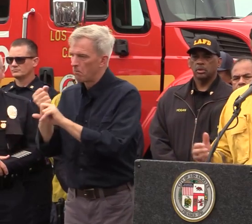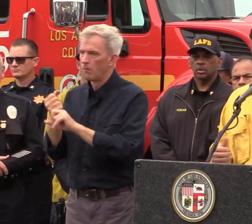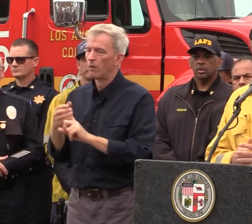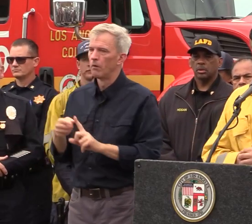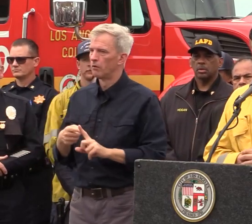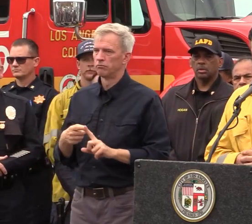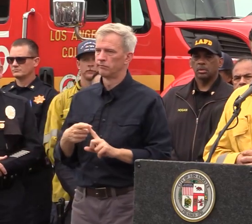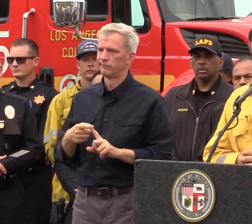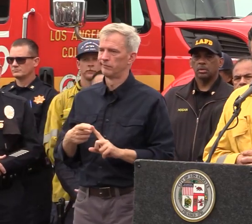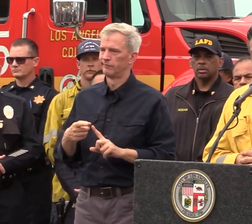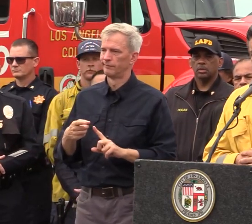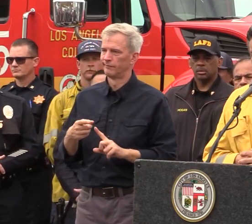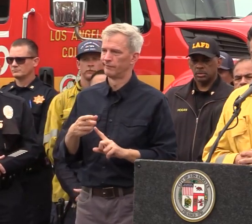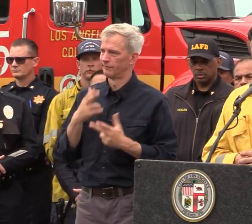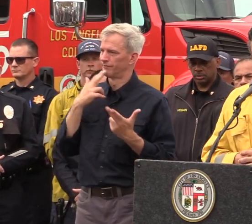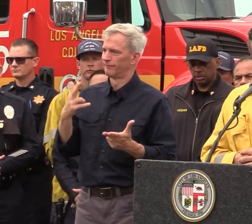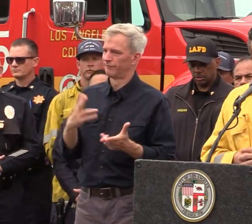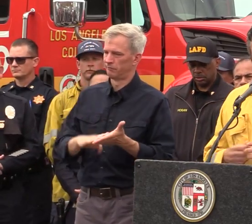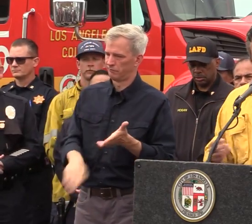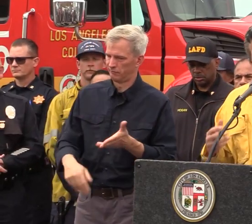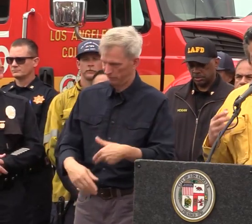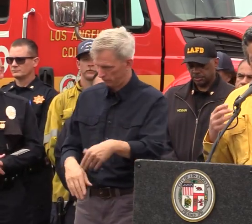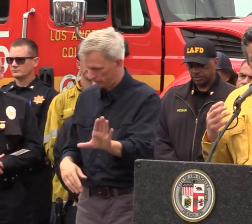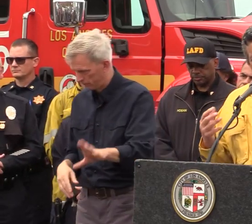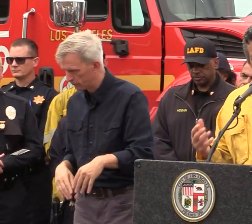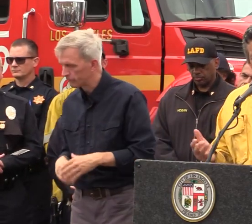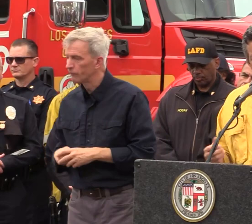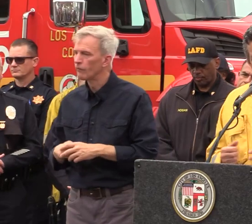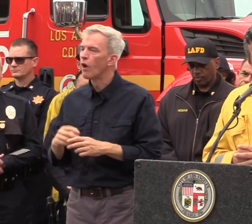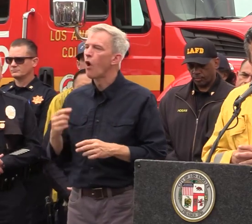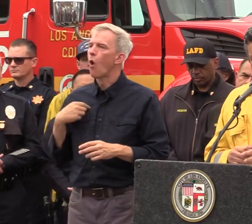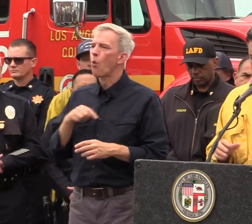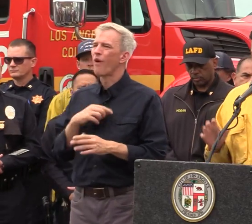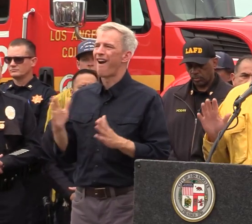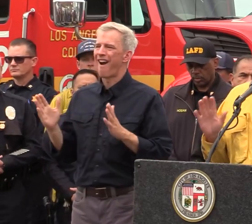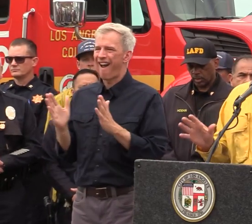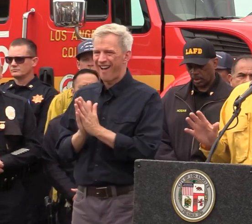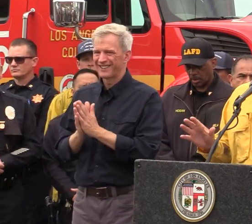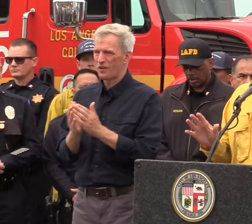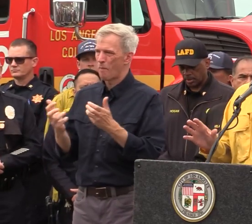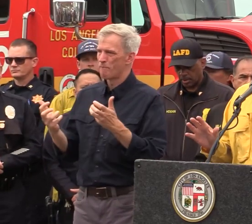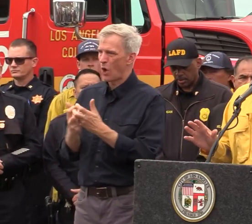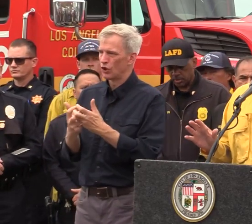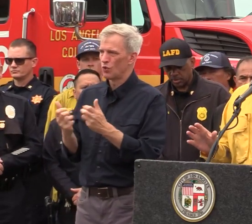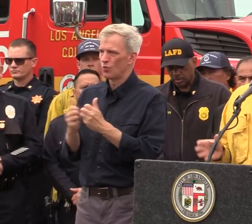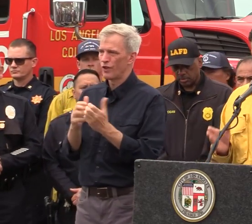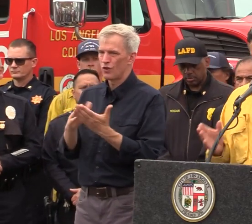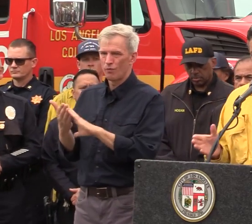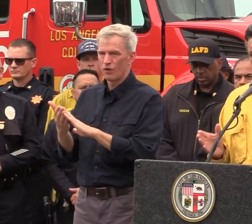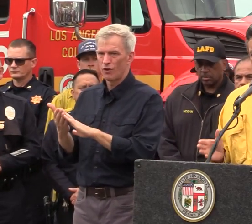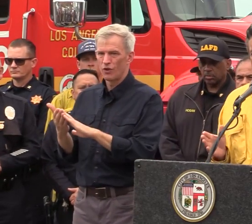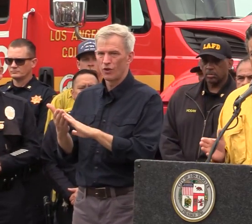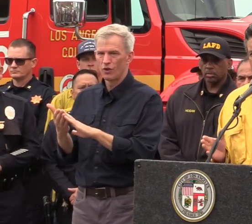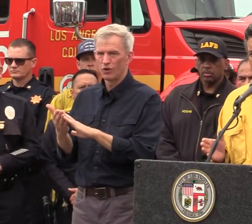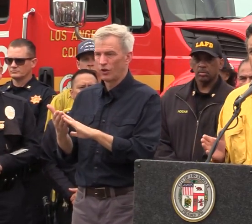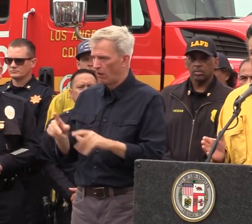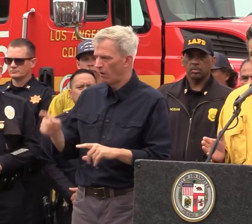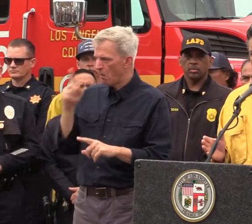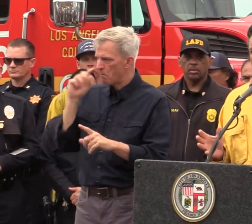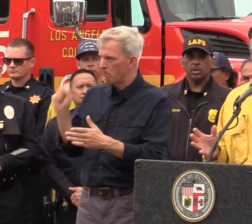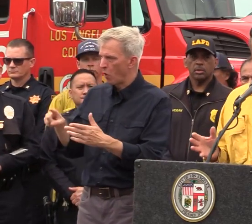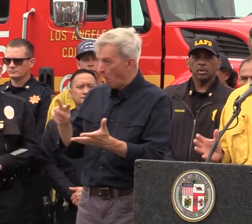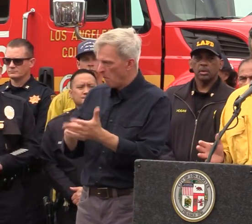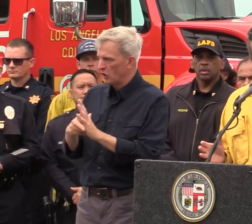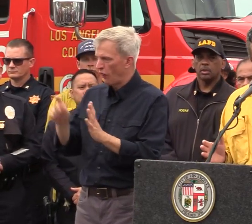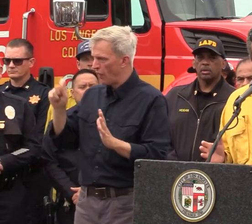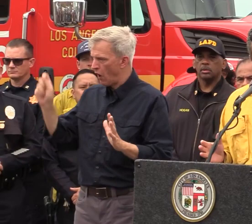for a partnership with our communities. And we rely on them to not jump to conclusions. But if you see something suspicious,